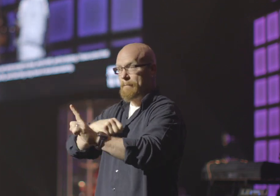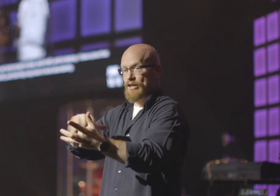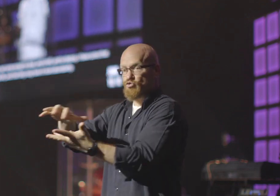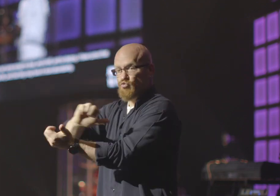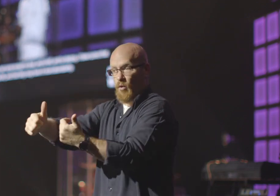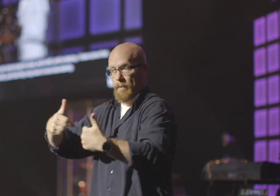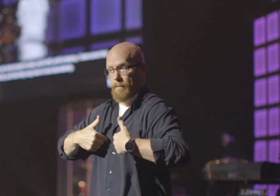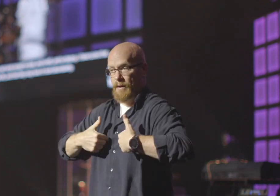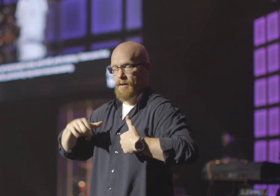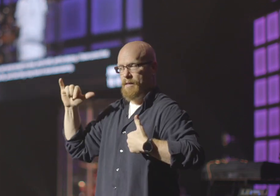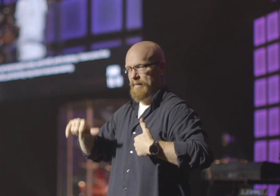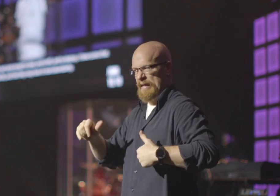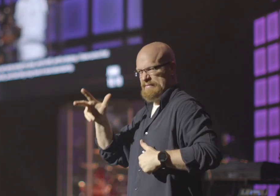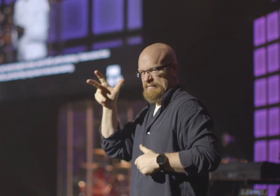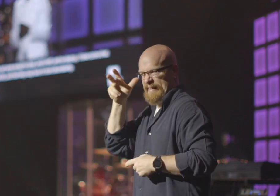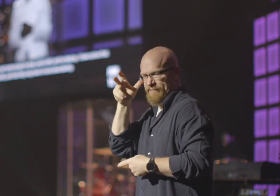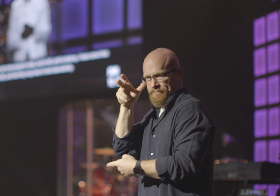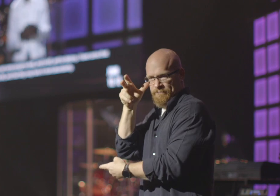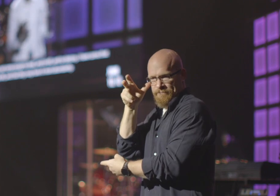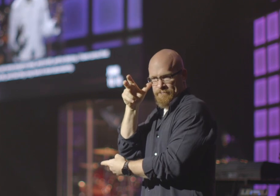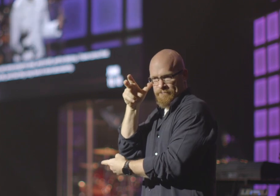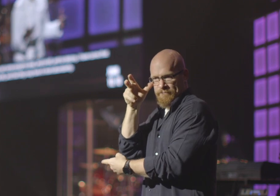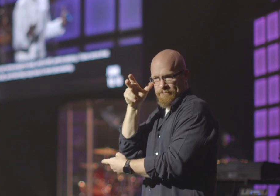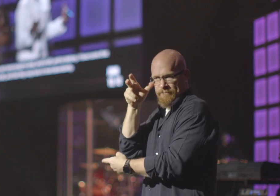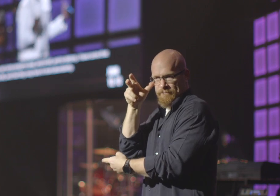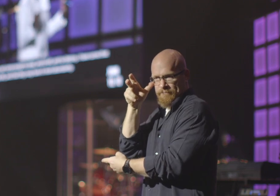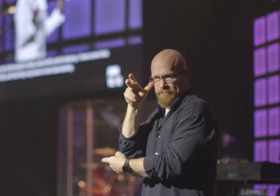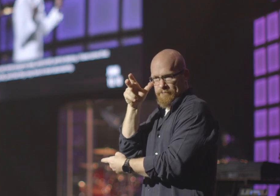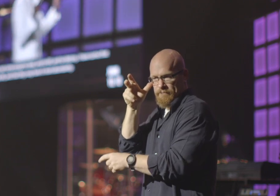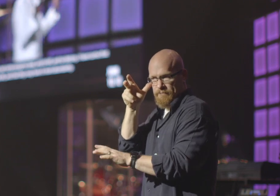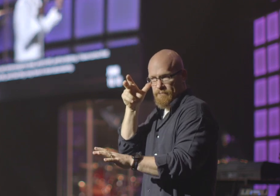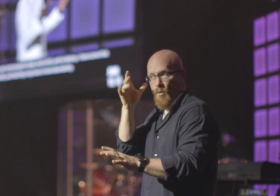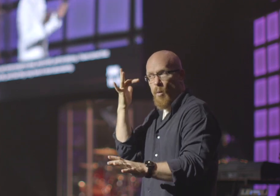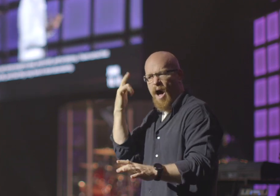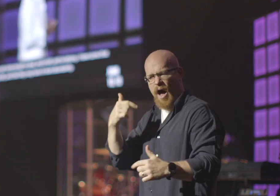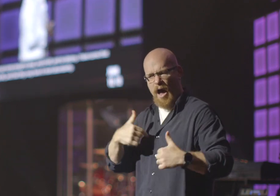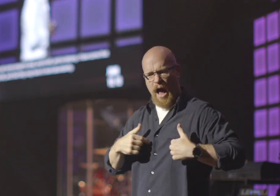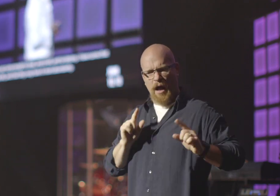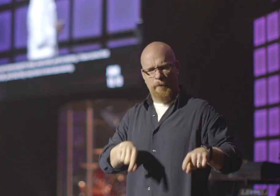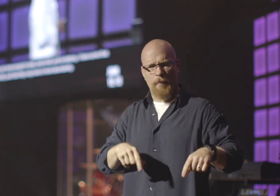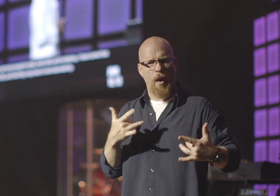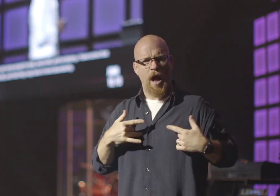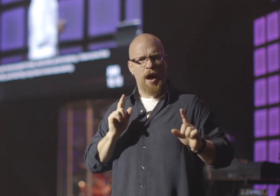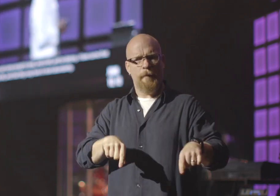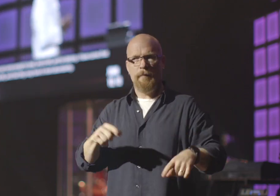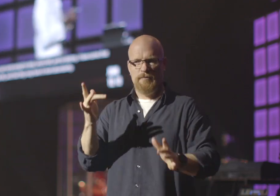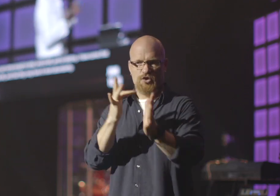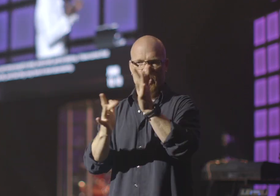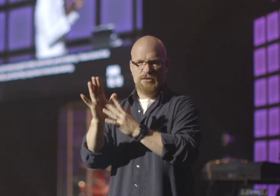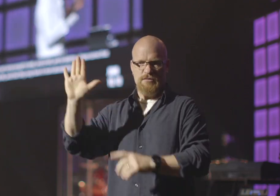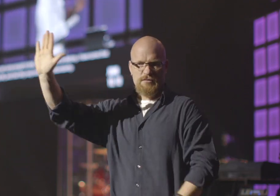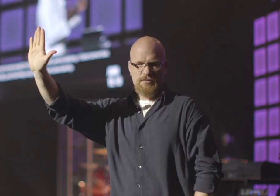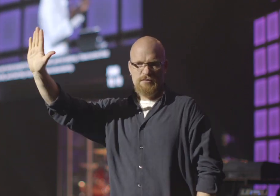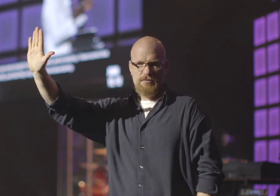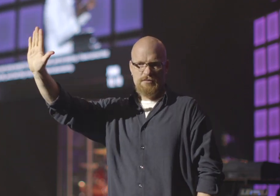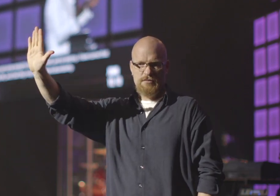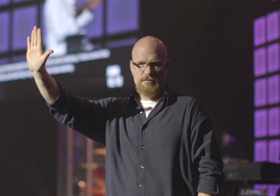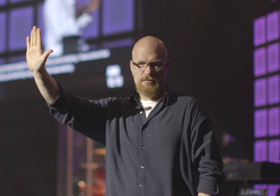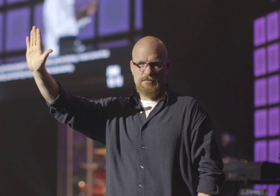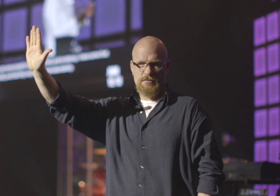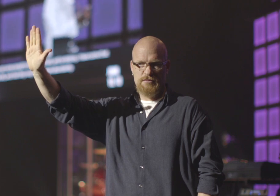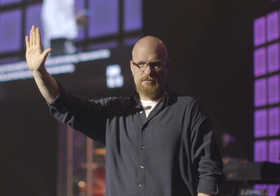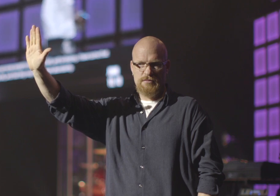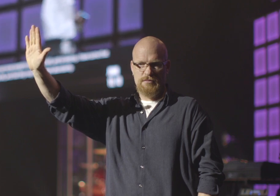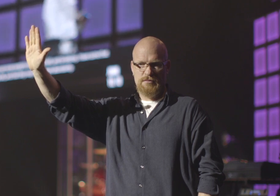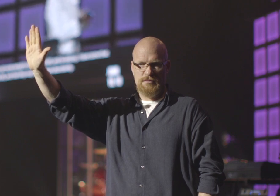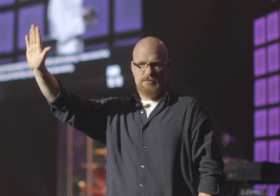thief. Now, then he said, now I'm going to tell you why I came. And he said, he said this so many years ago.